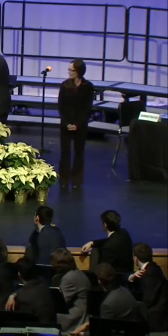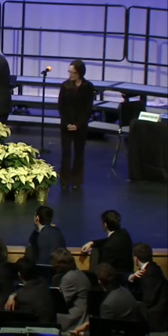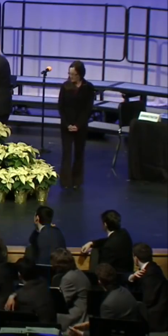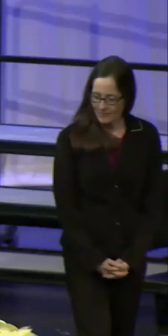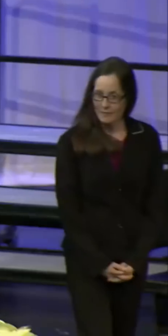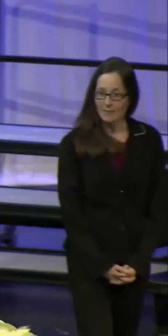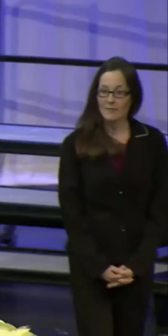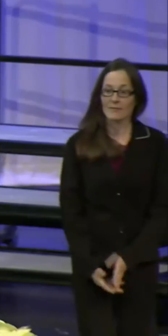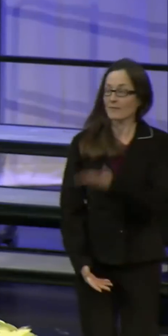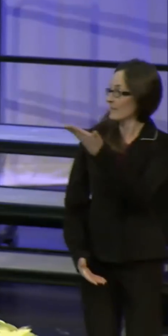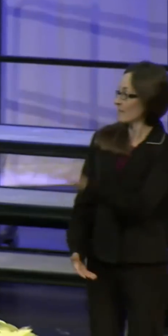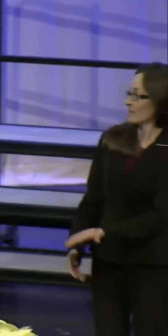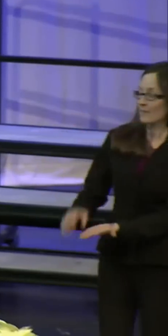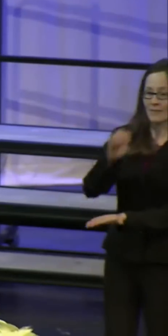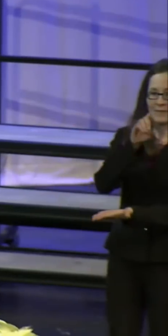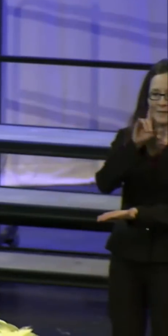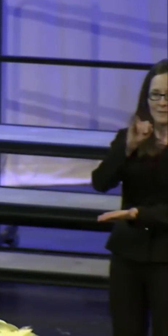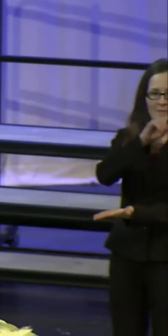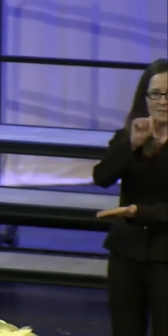Elizabeth Walsh.